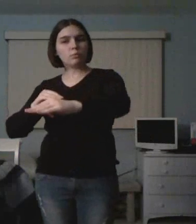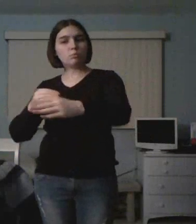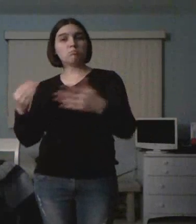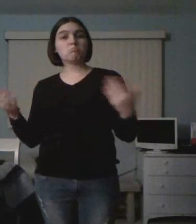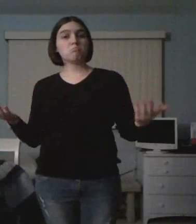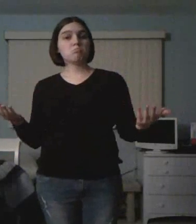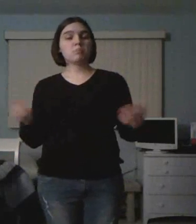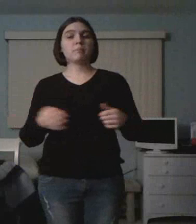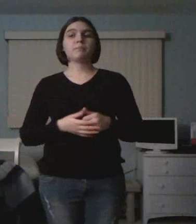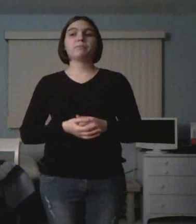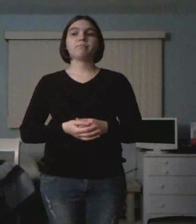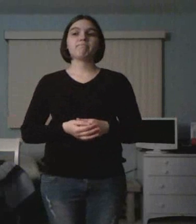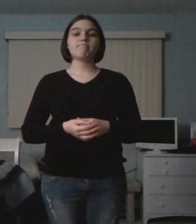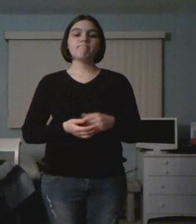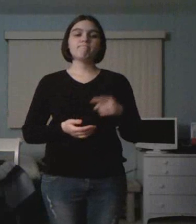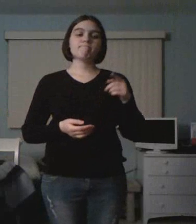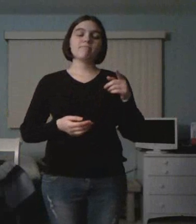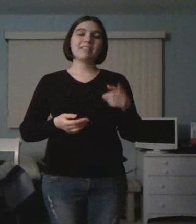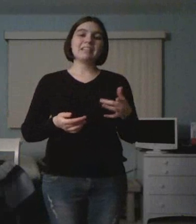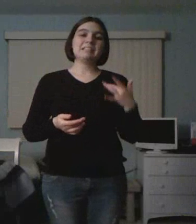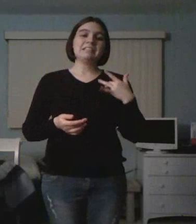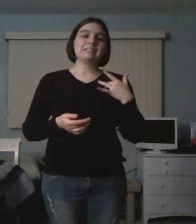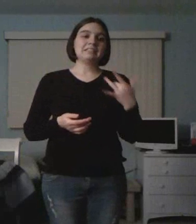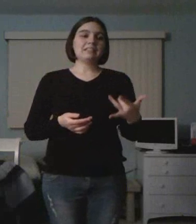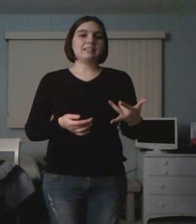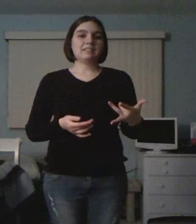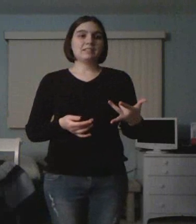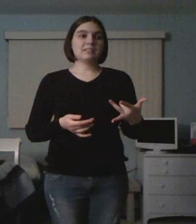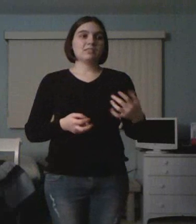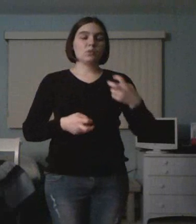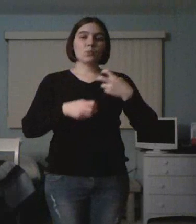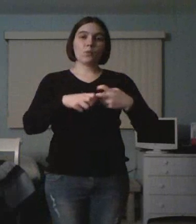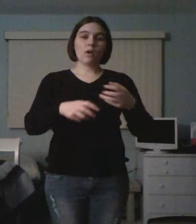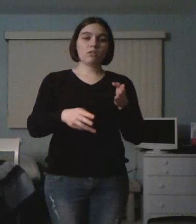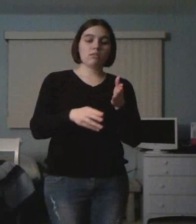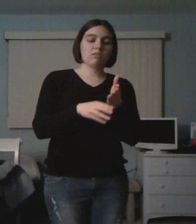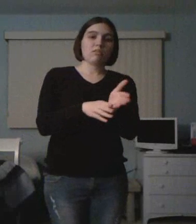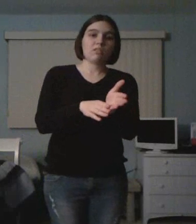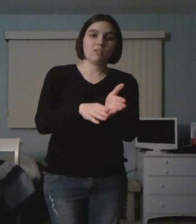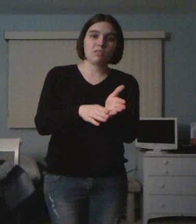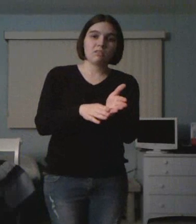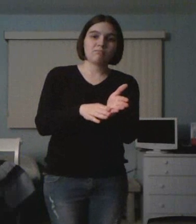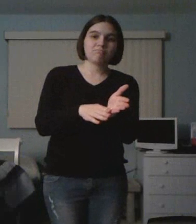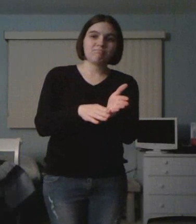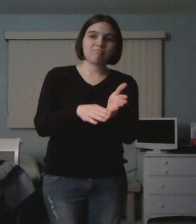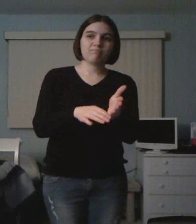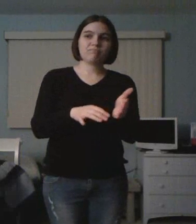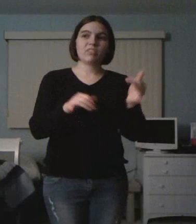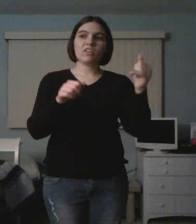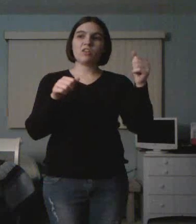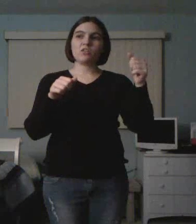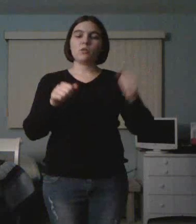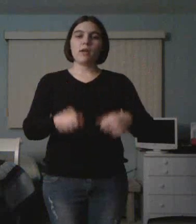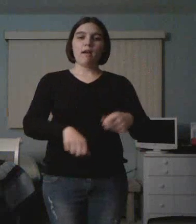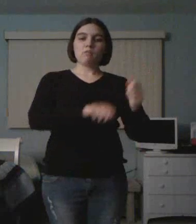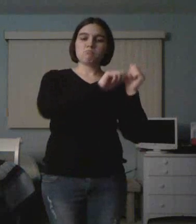stick on rocks, so they'll stick and maybe even tear a little bit, but you can pound them out with a rock and put some duct tape and shoe glue on them,